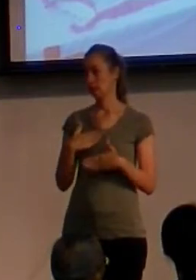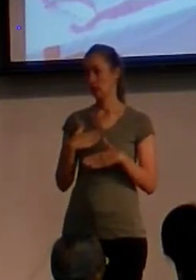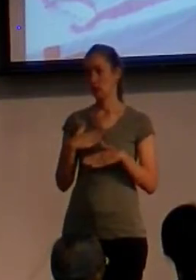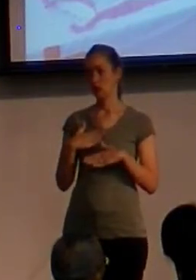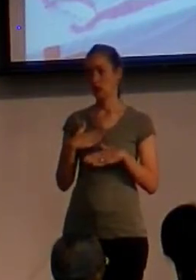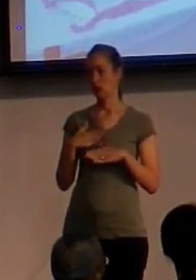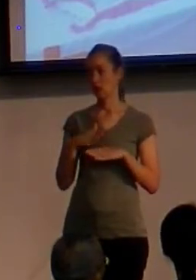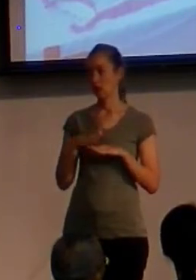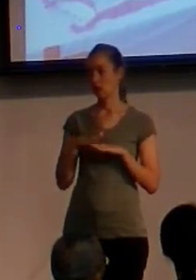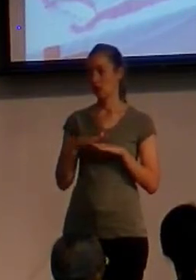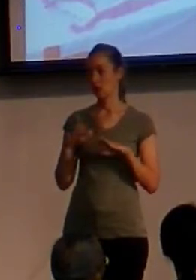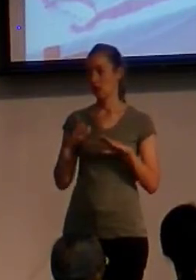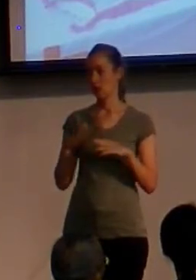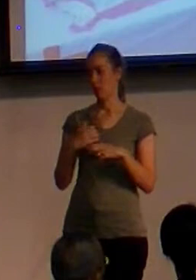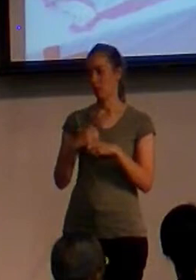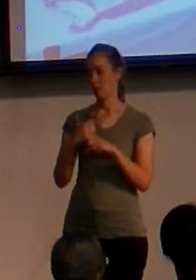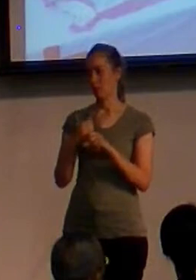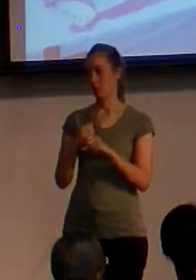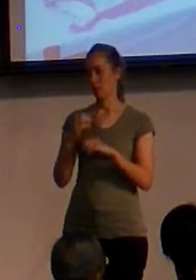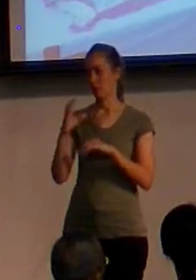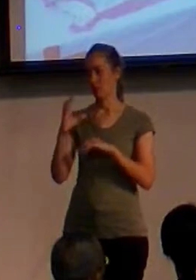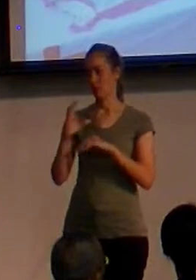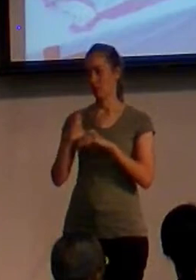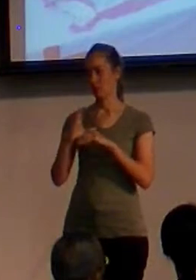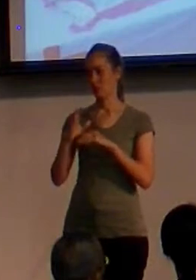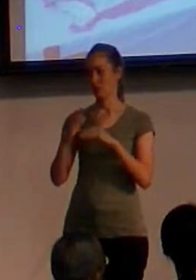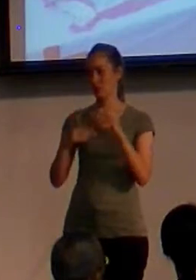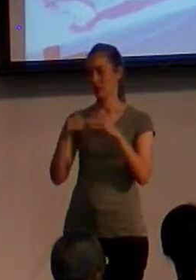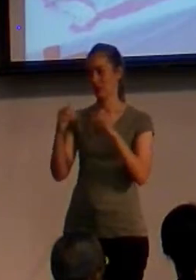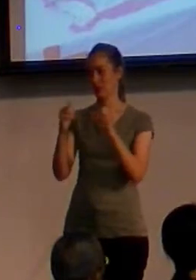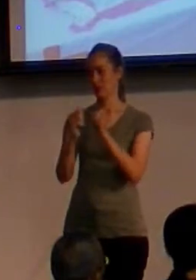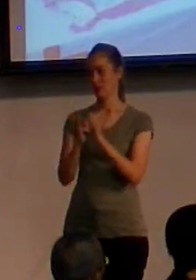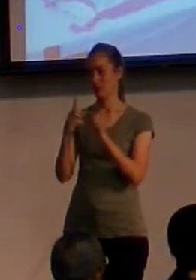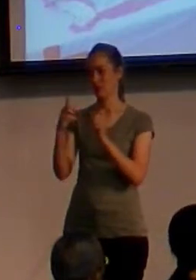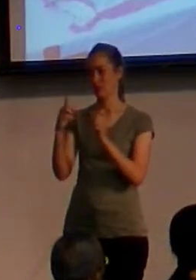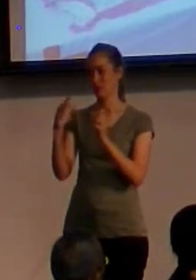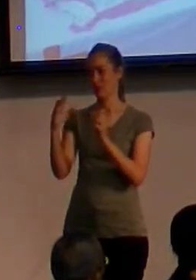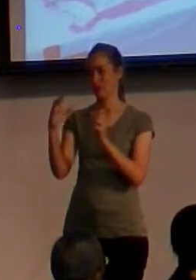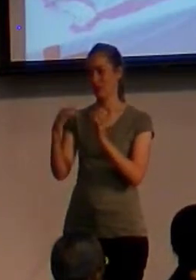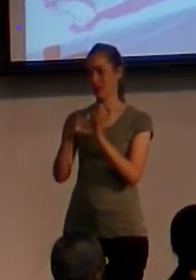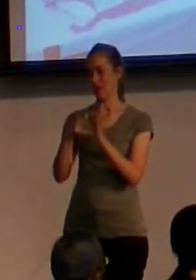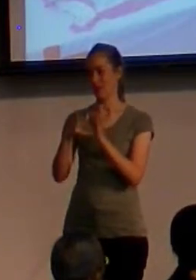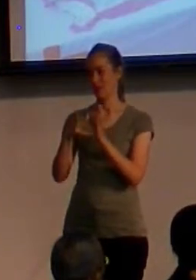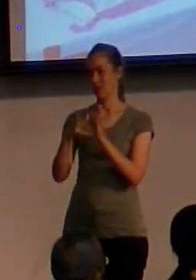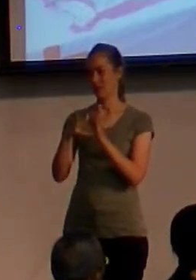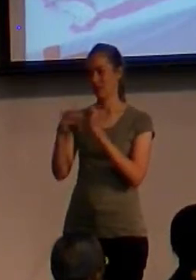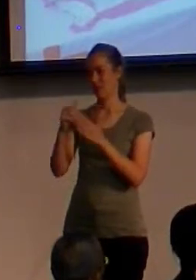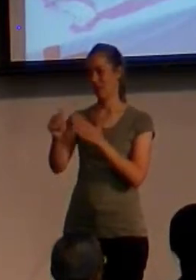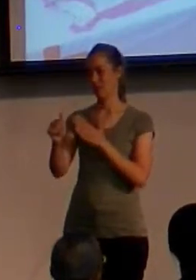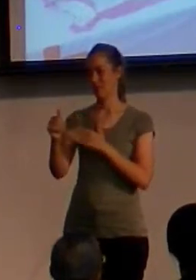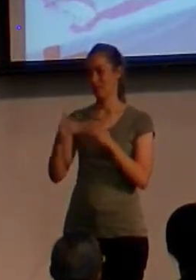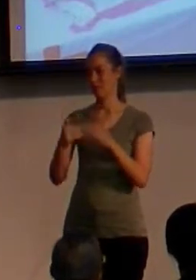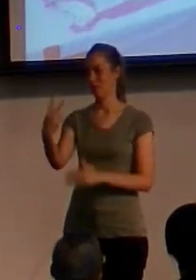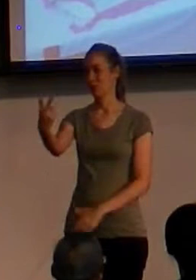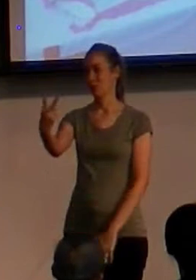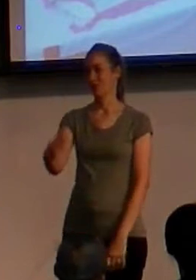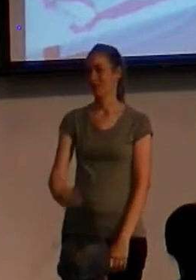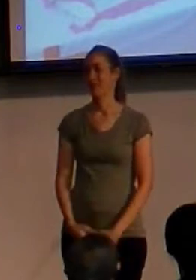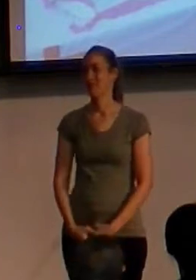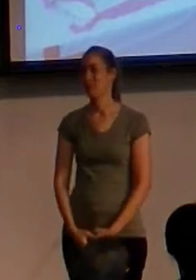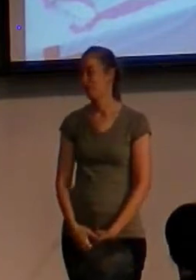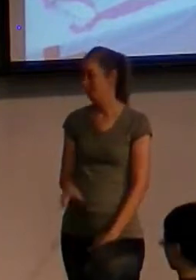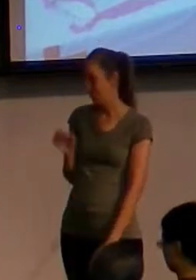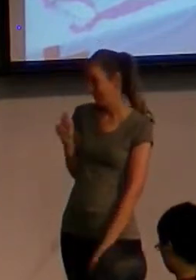don't make a church building with this $1,000. Build two. And they said, okay, we will.